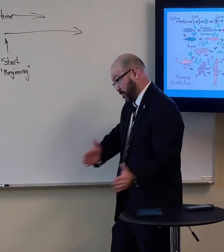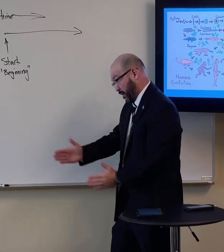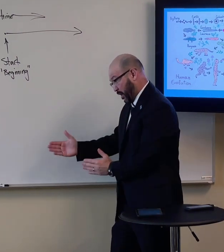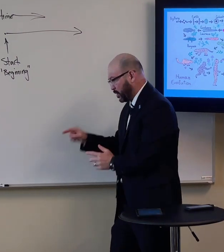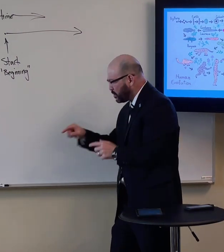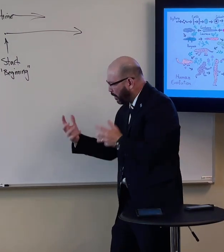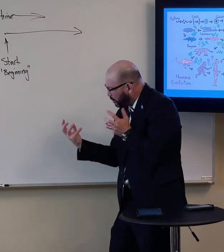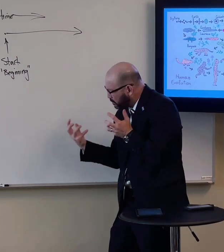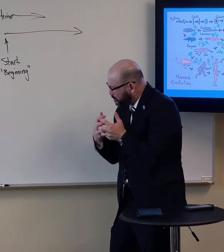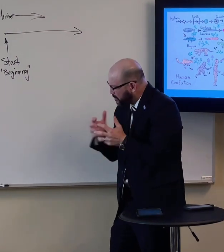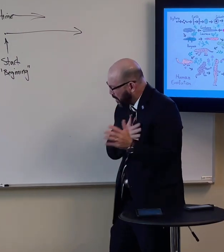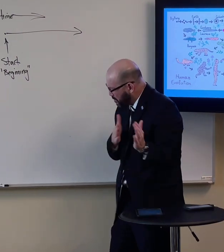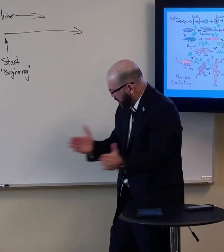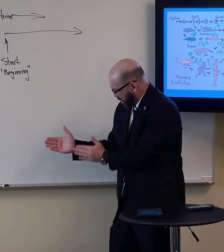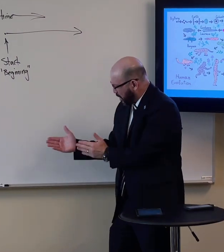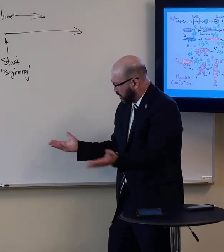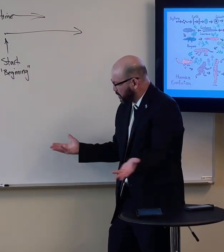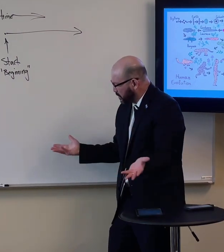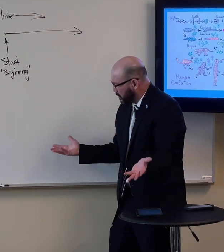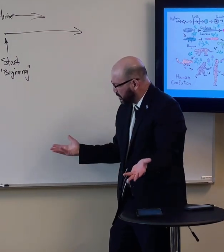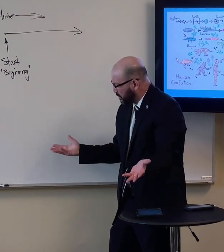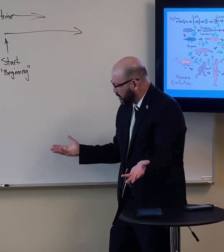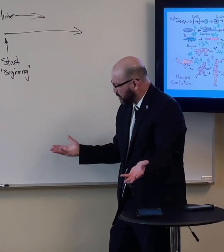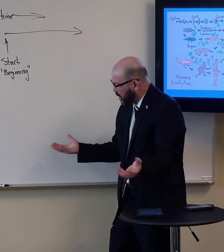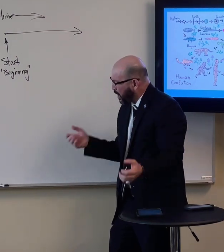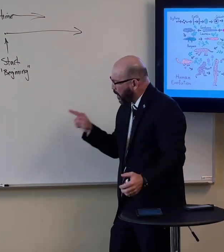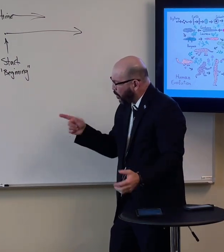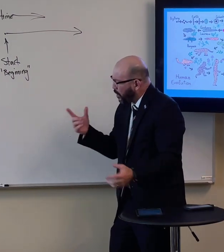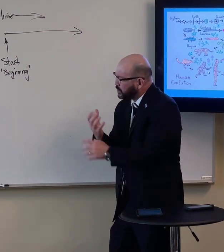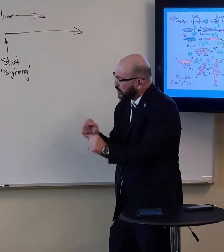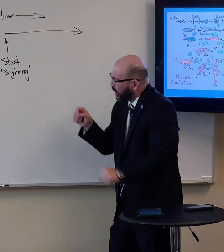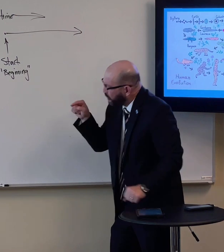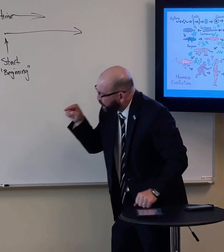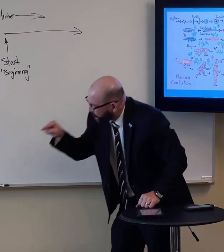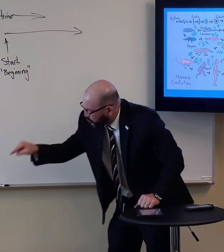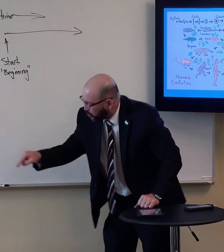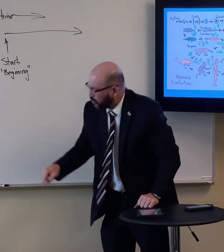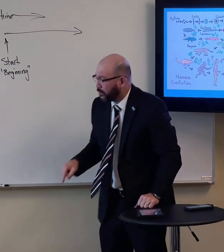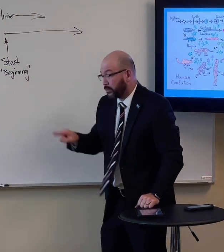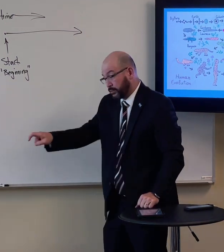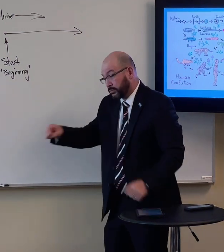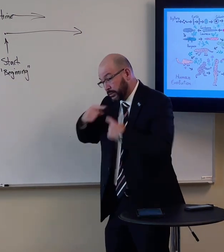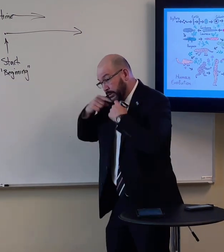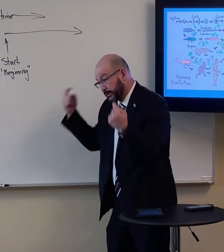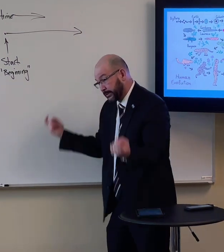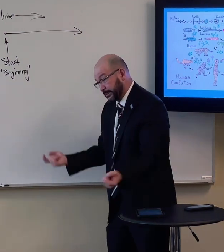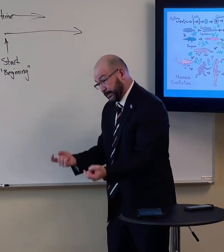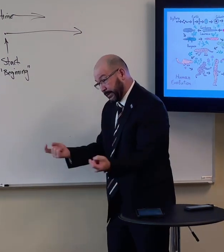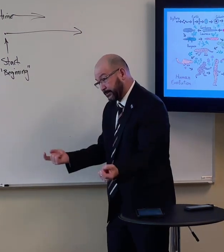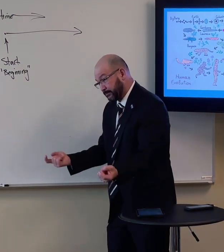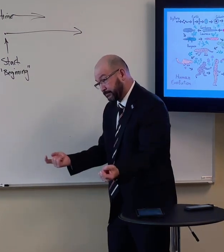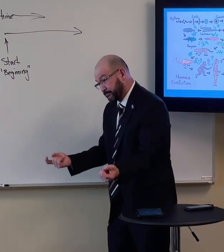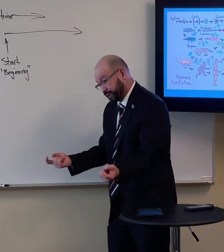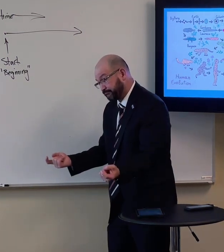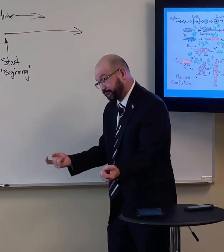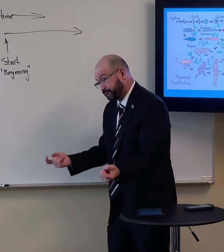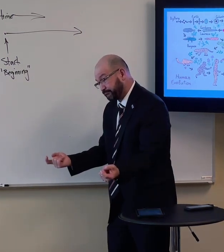That was my plan. I want you to fit into my plan. I want to save you. You know,